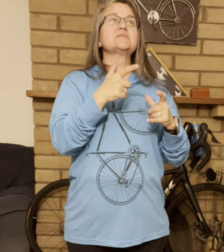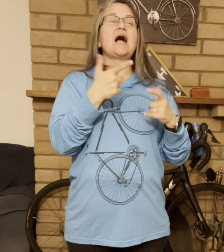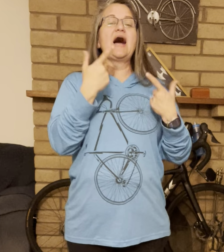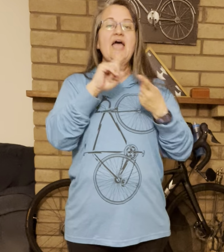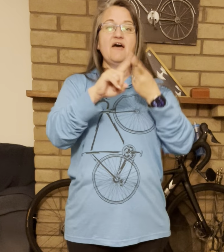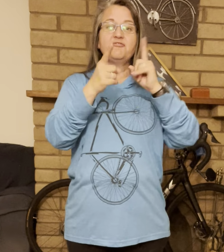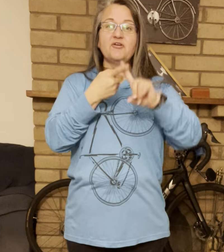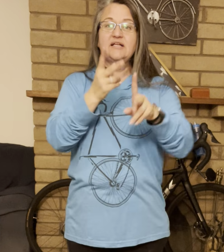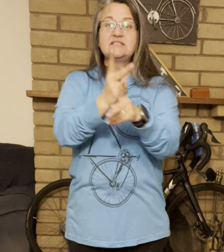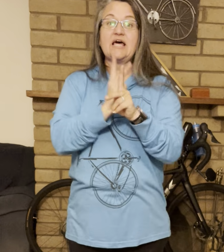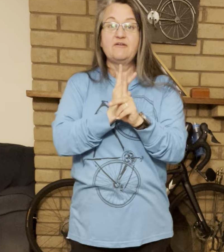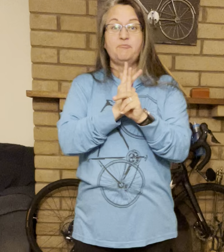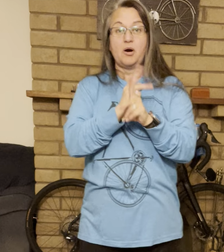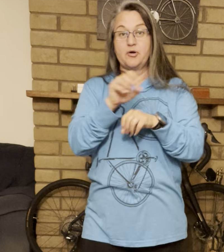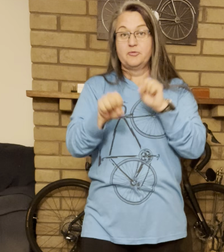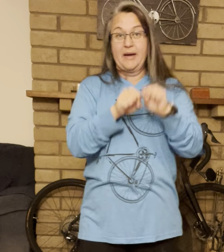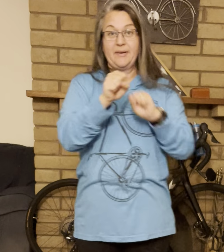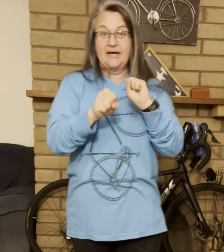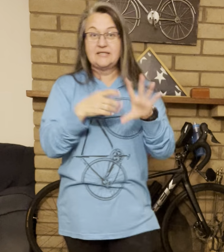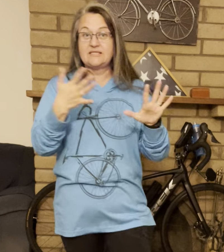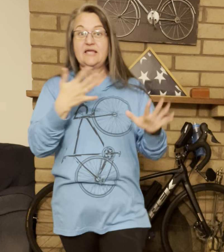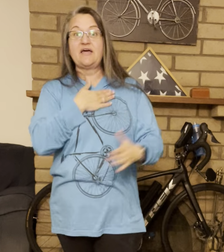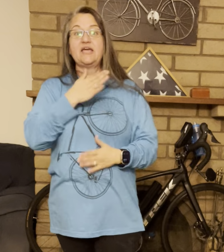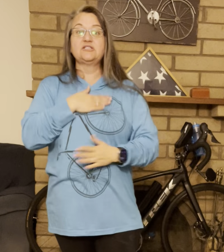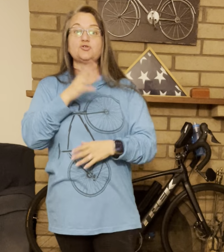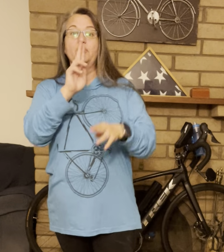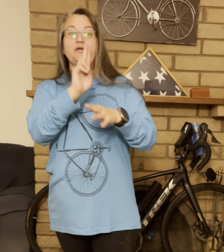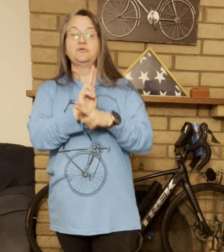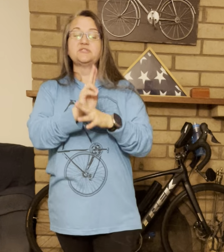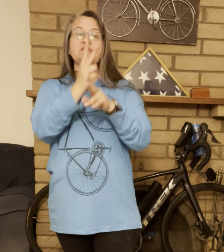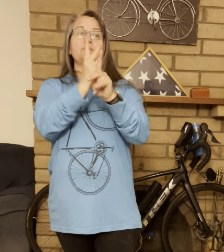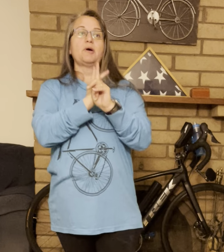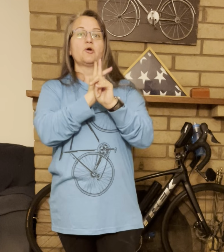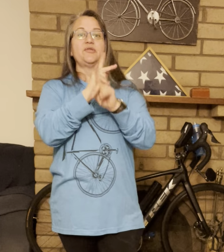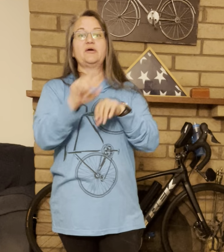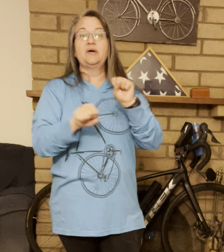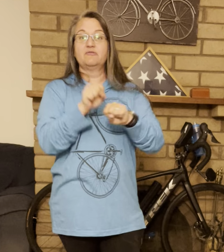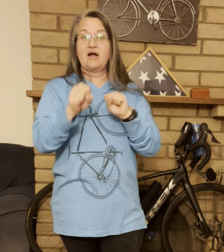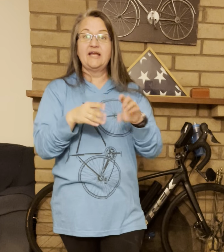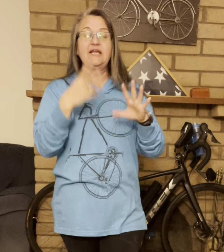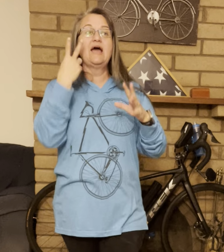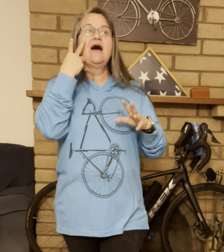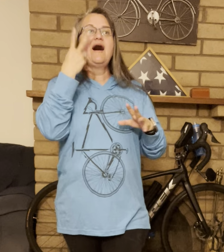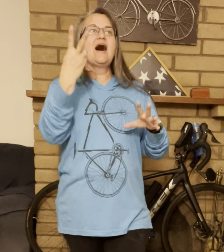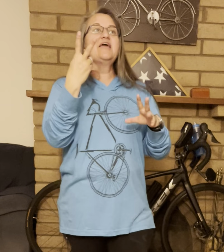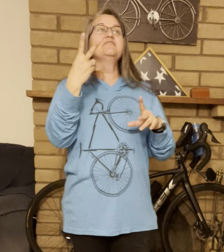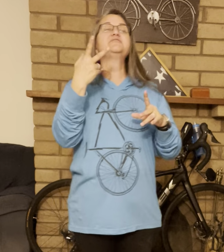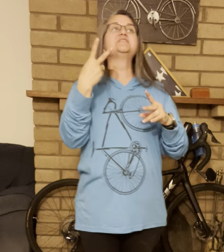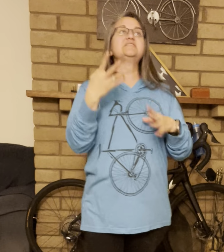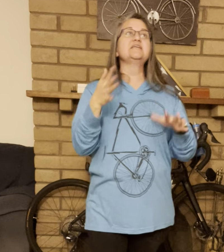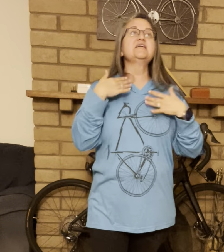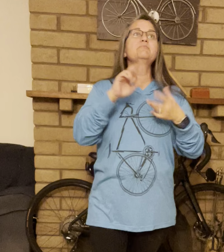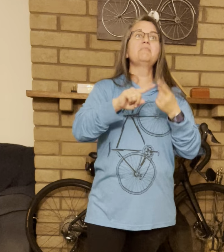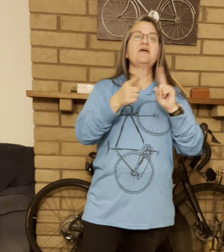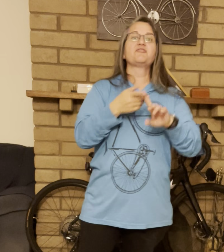I have friends that have borrowed my bikes and they enjoy using them, borrowing them, and riding. I have seen my